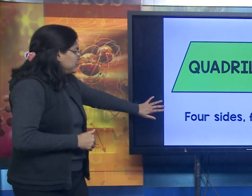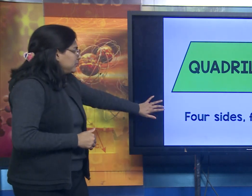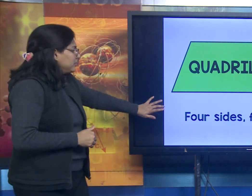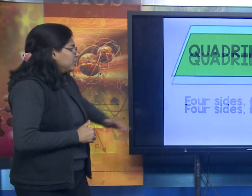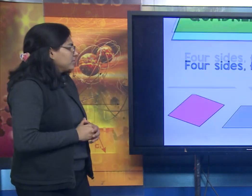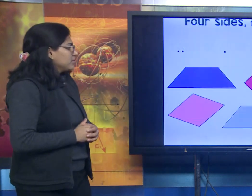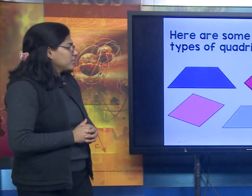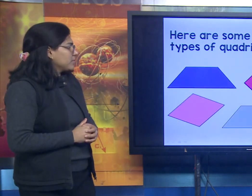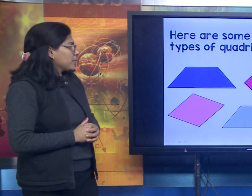further.